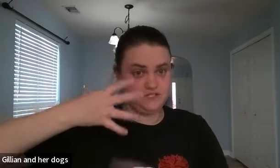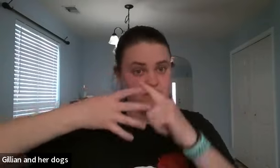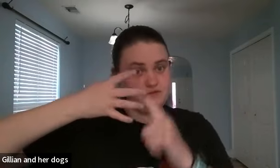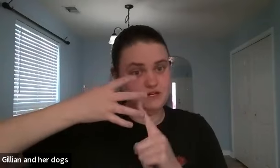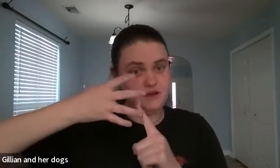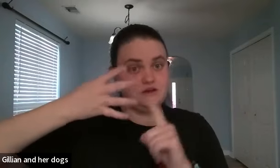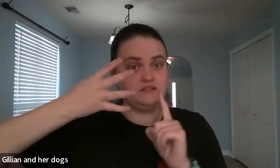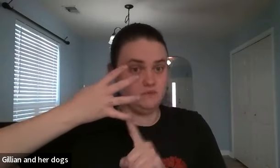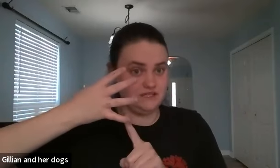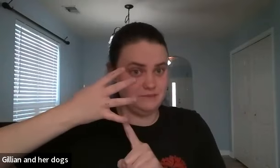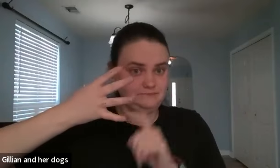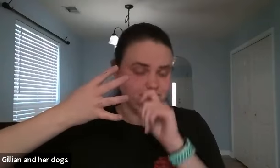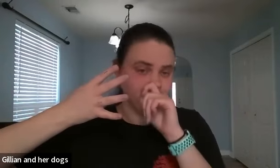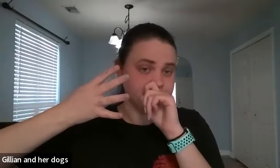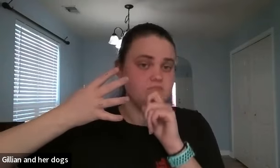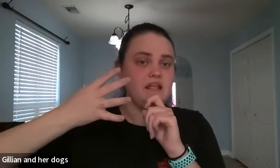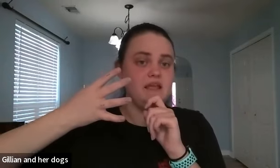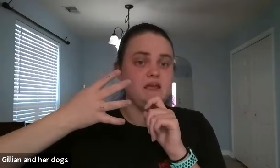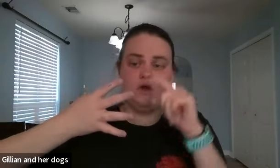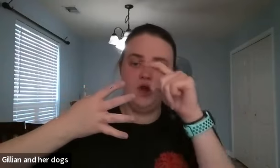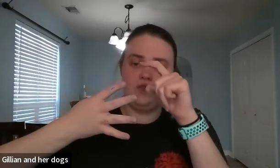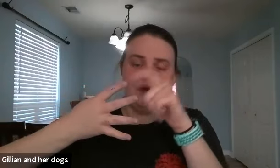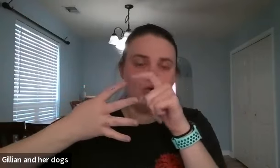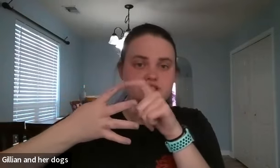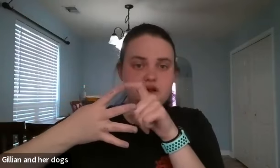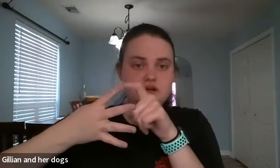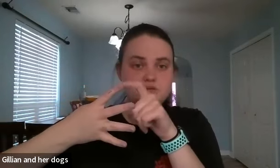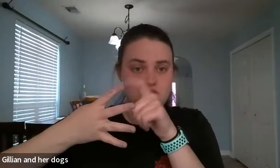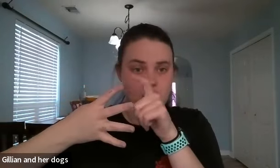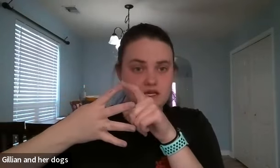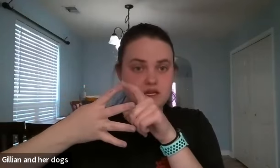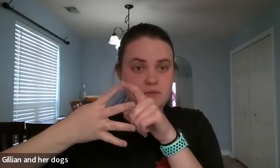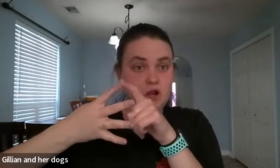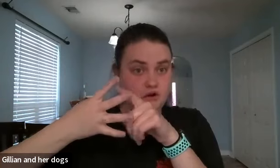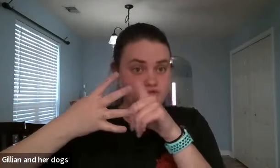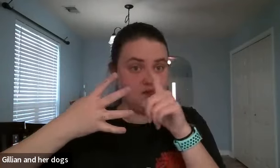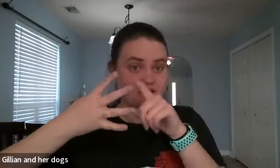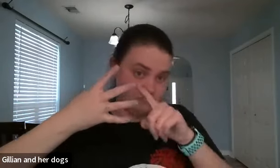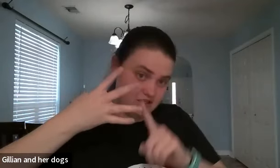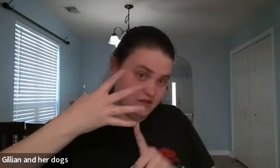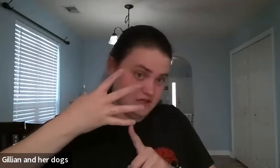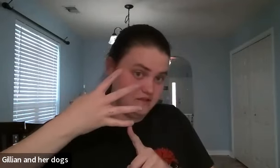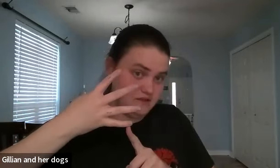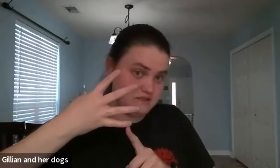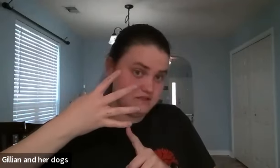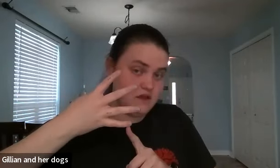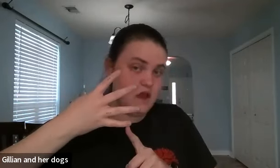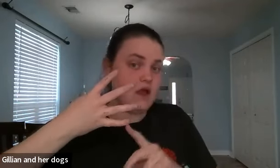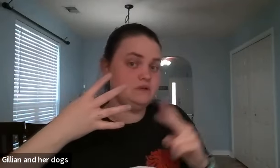got the three daughters and the one son. If the oldest daughter was talking about her family and was saying these, I would